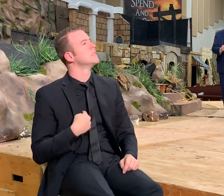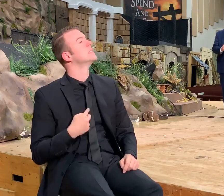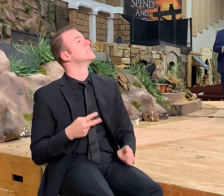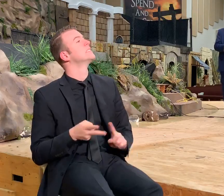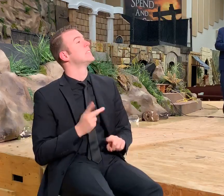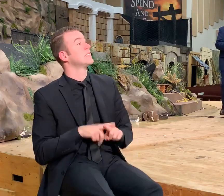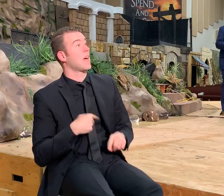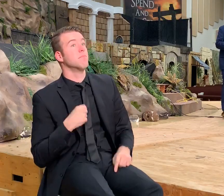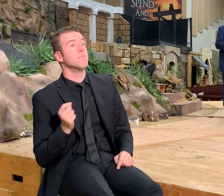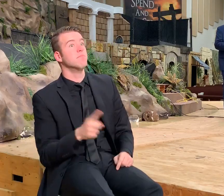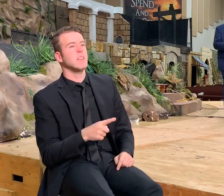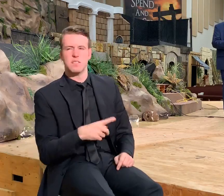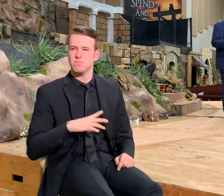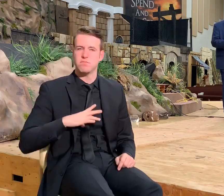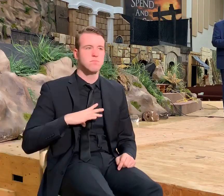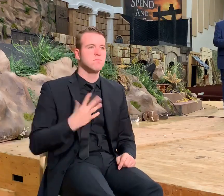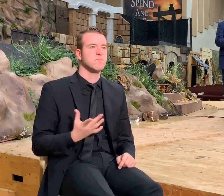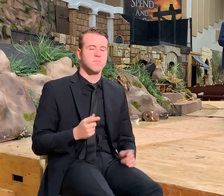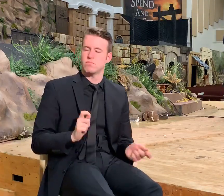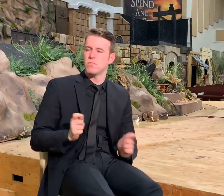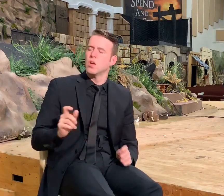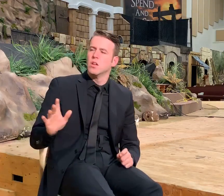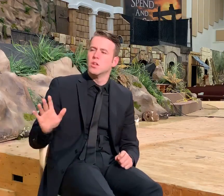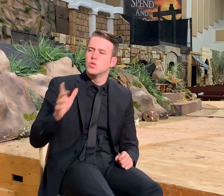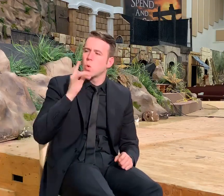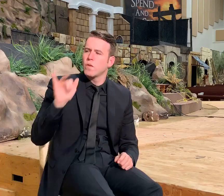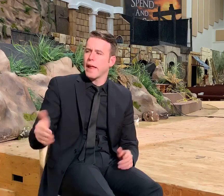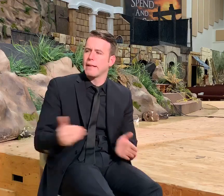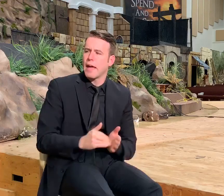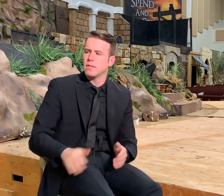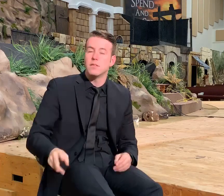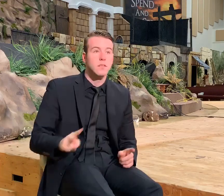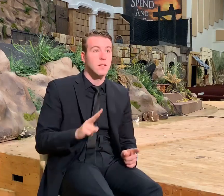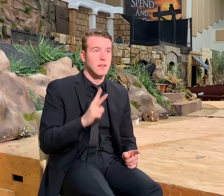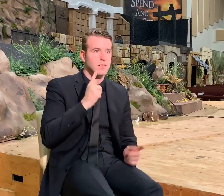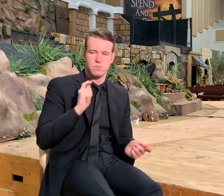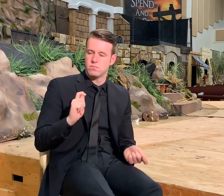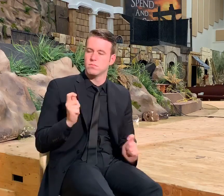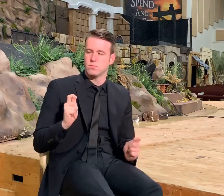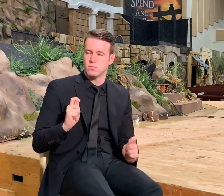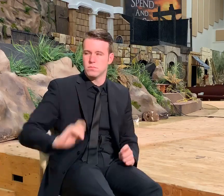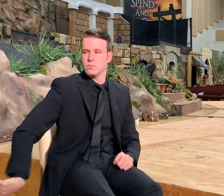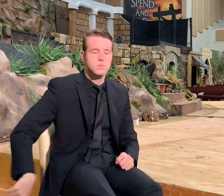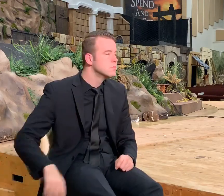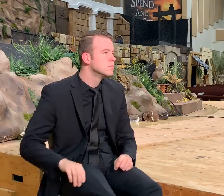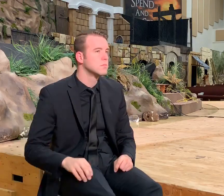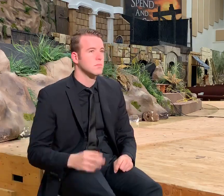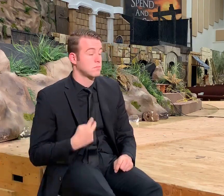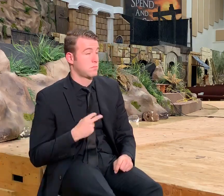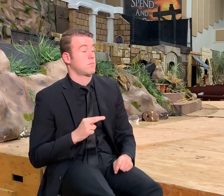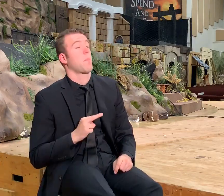it ticked him off. And he kind of looked at me and said, don't do that again. He didn't say it, but with his eyes he says, don't do that again.